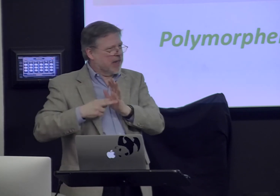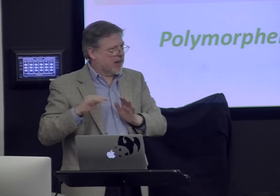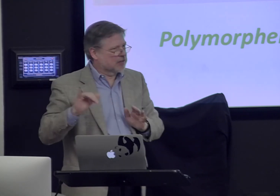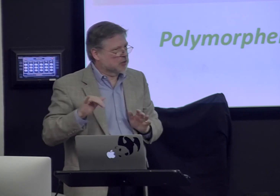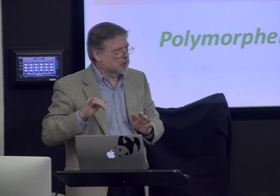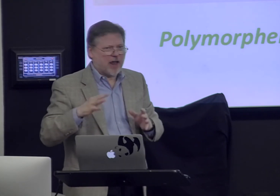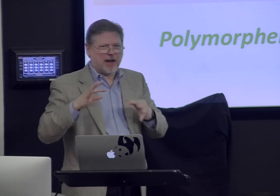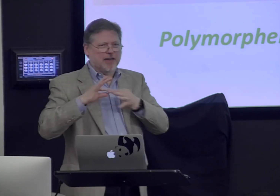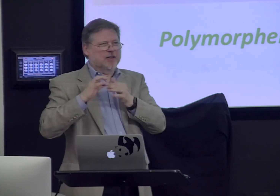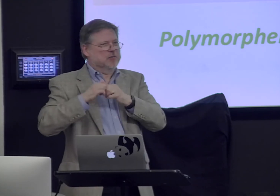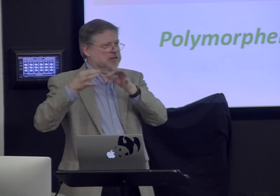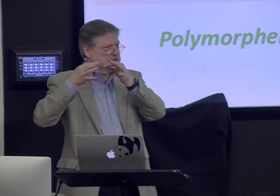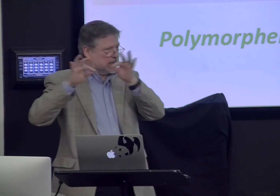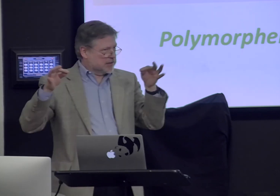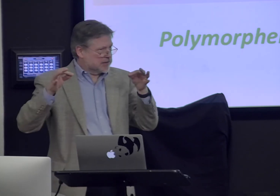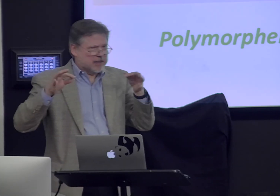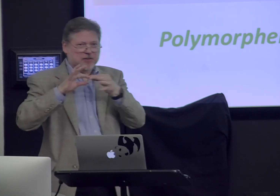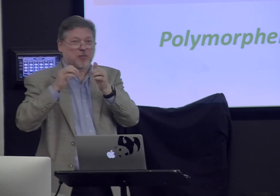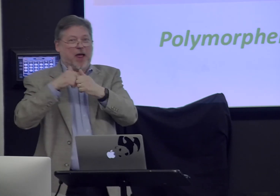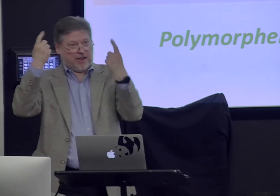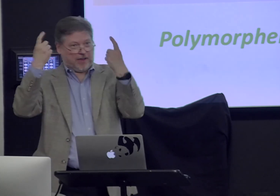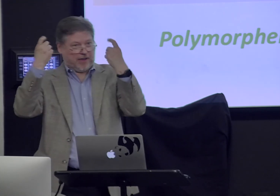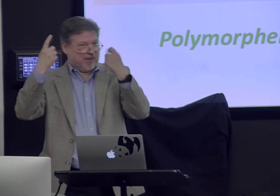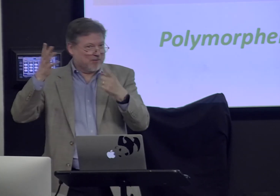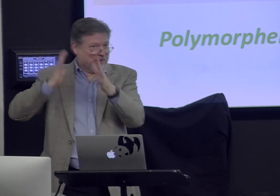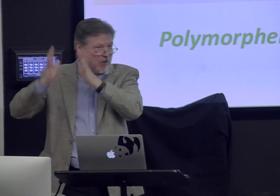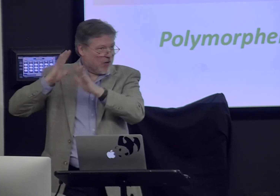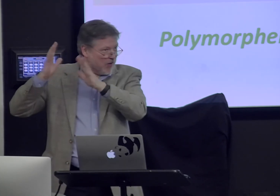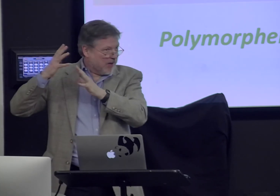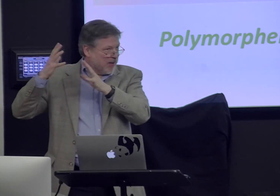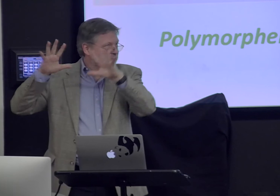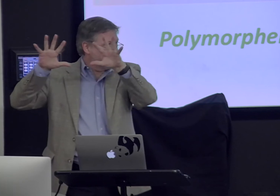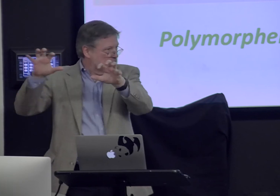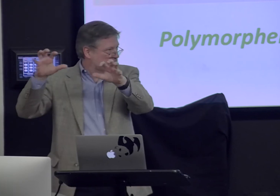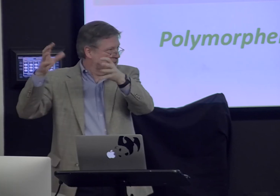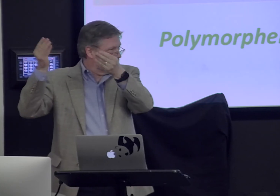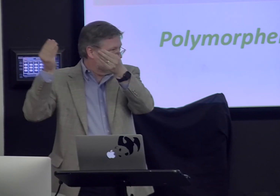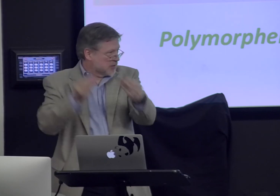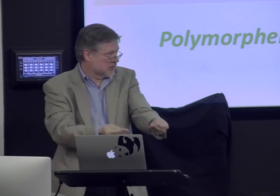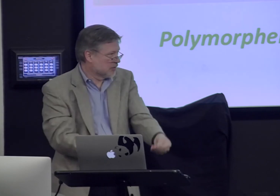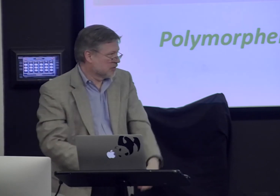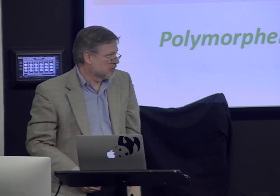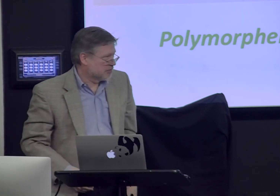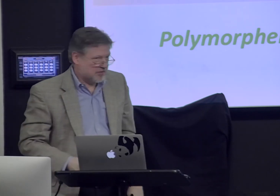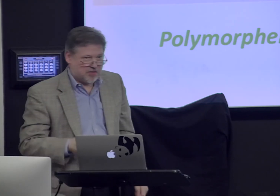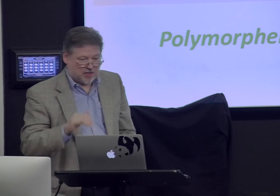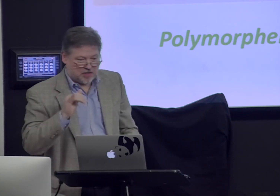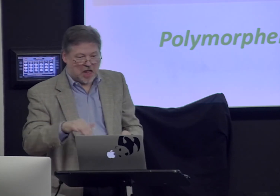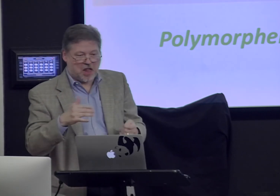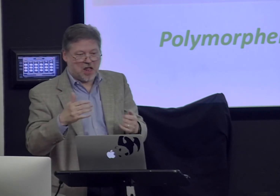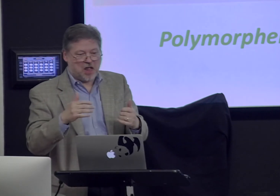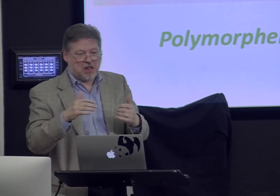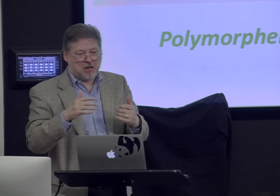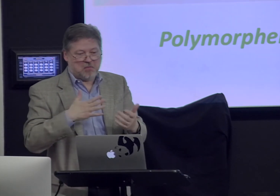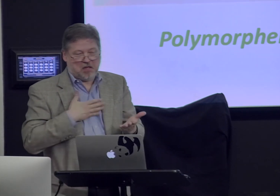is that led these signs to have the meanings that they do, which really comes from looking at the